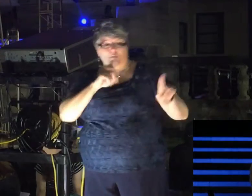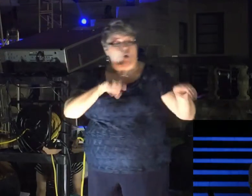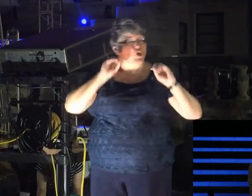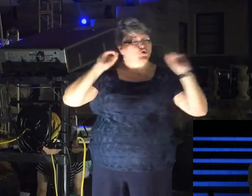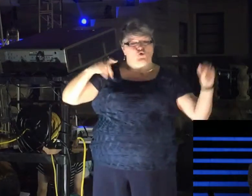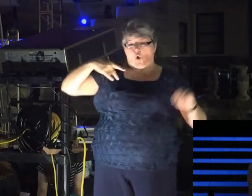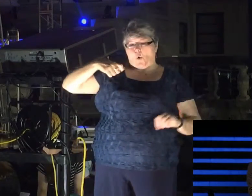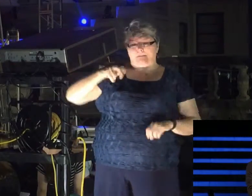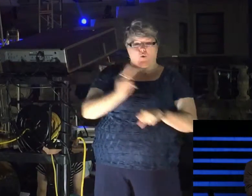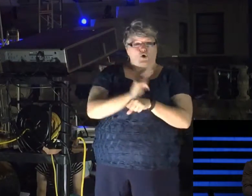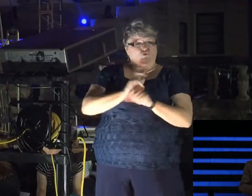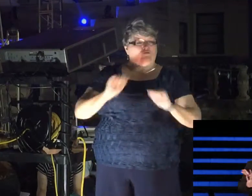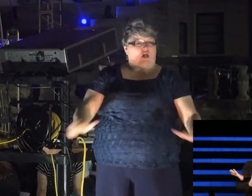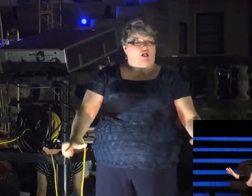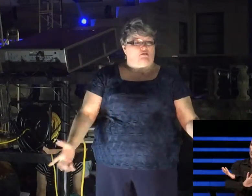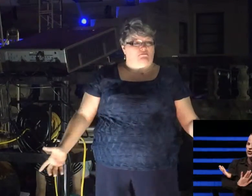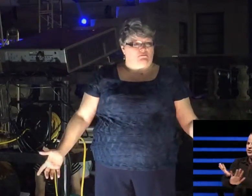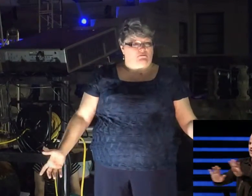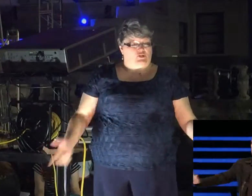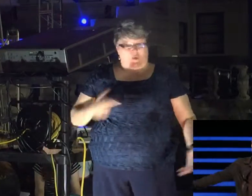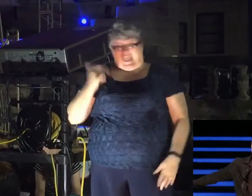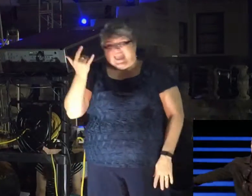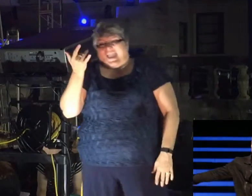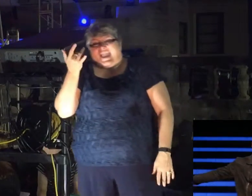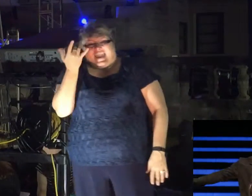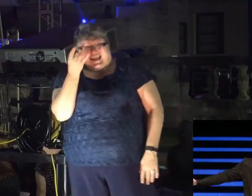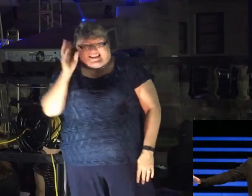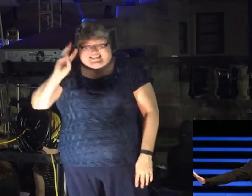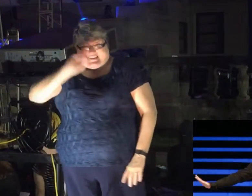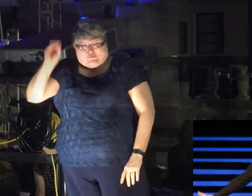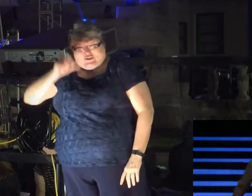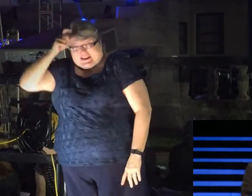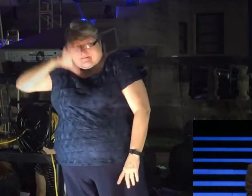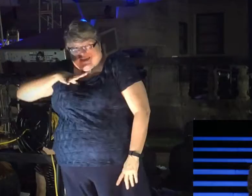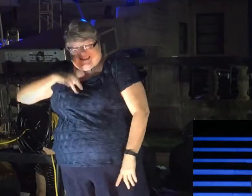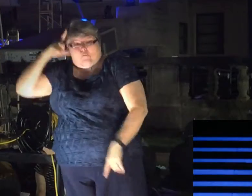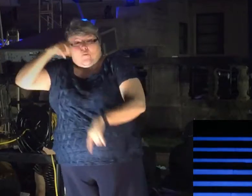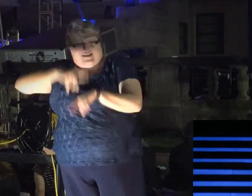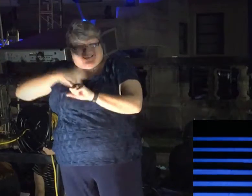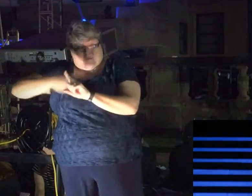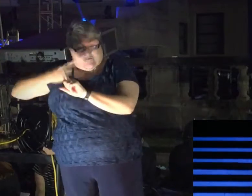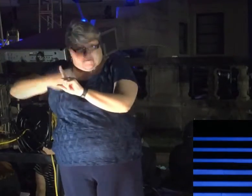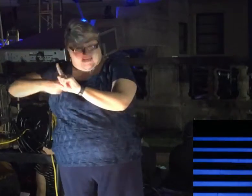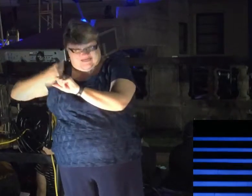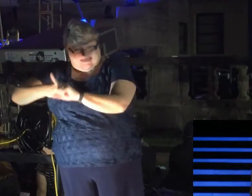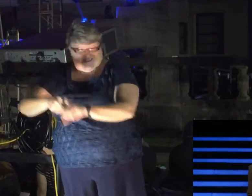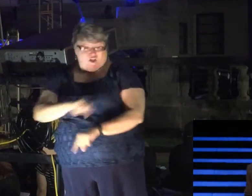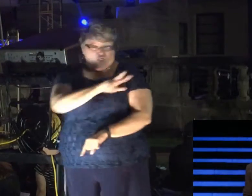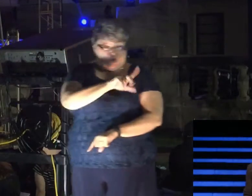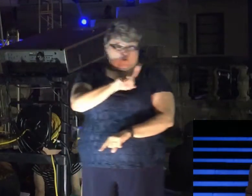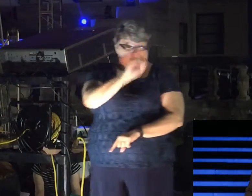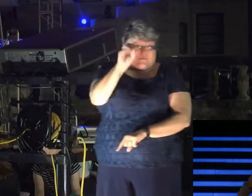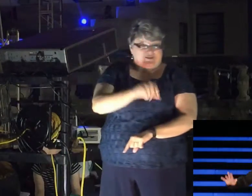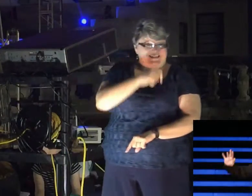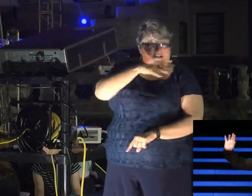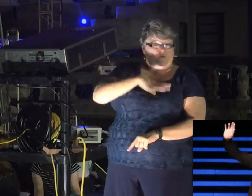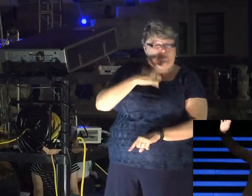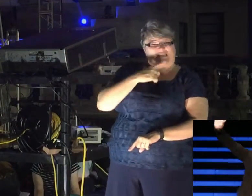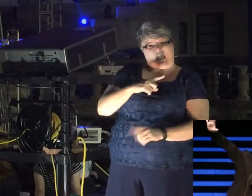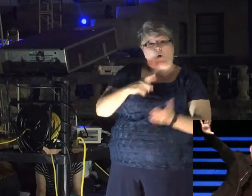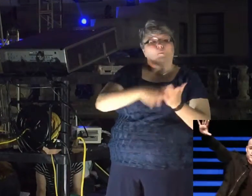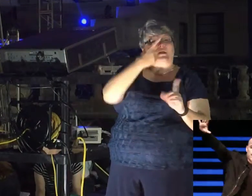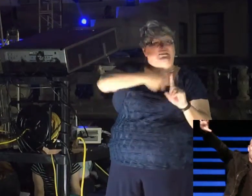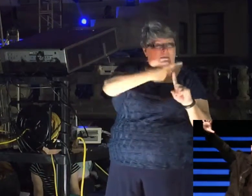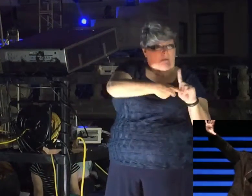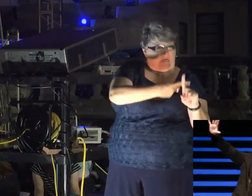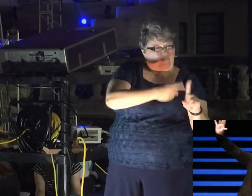69% of women report no porn use at all. So you got 86% of men saying at least once a month, 31%